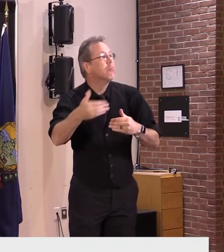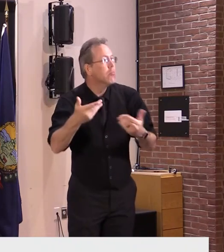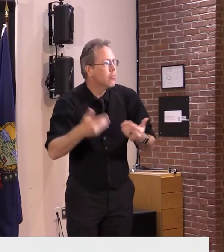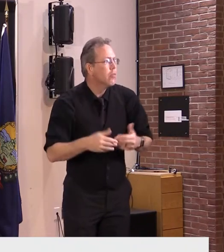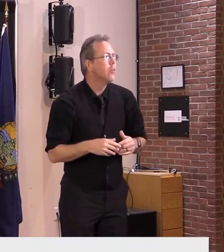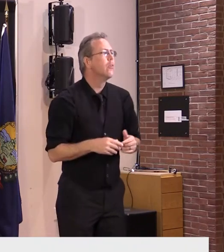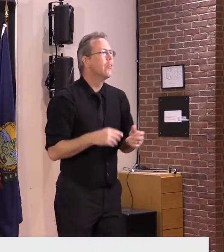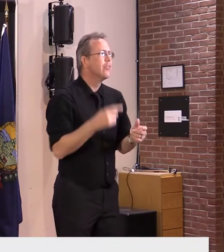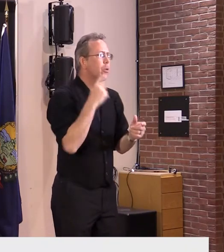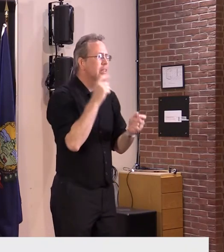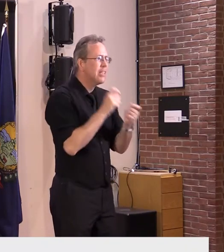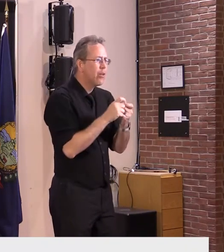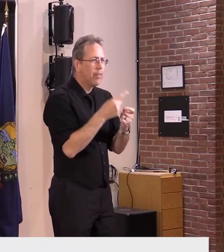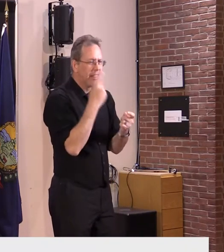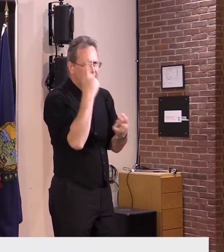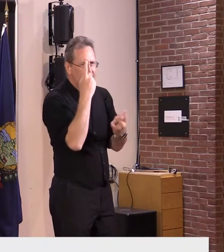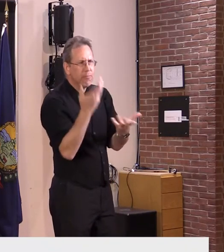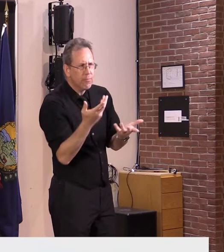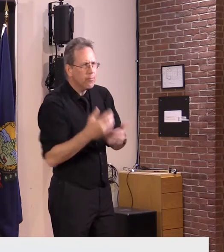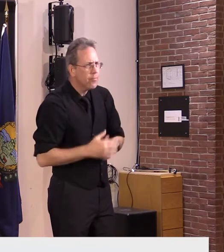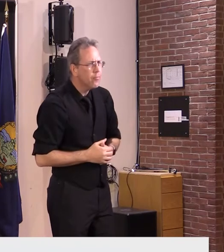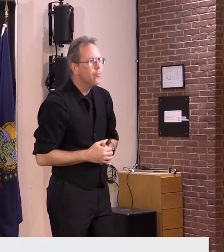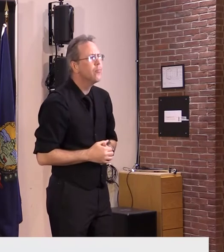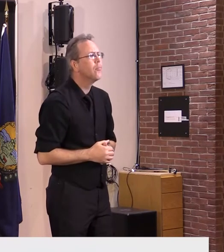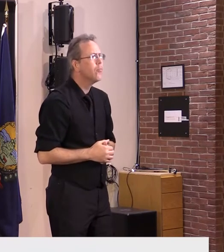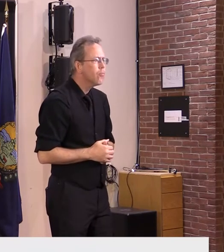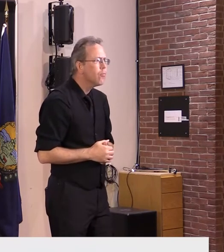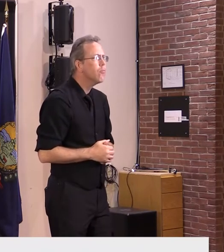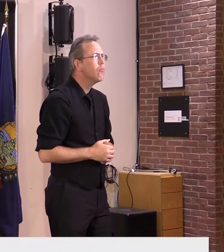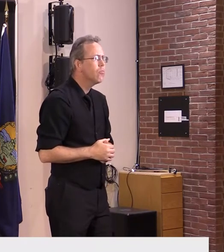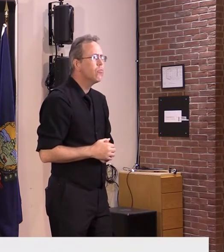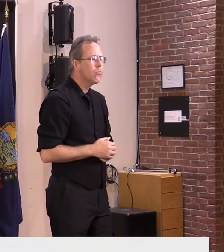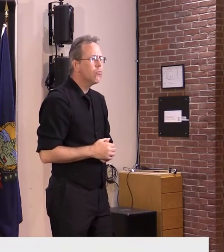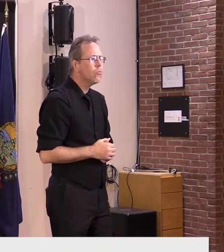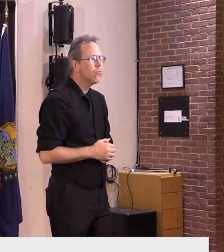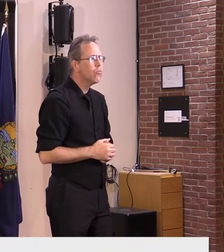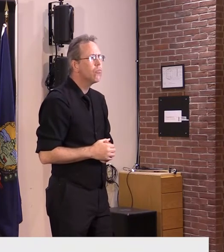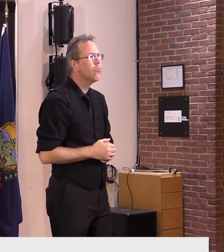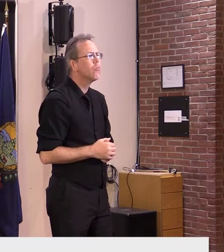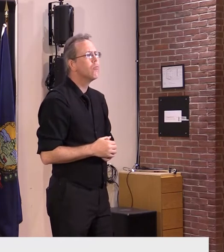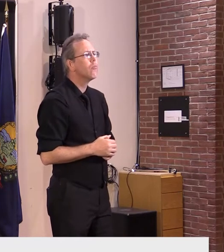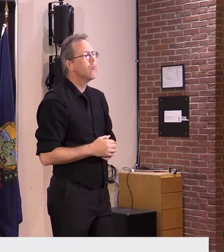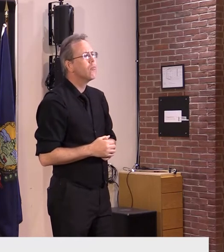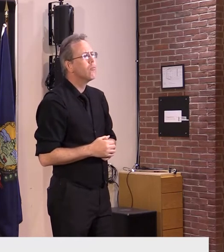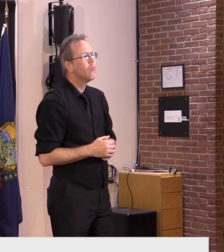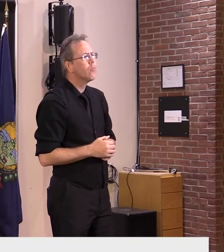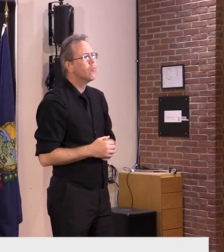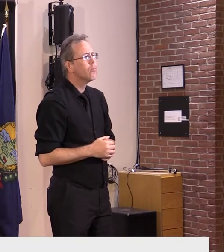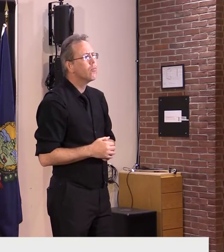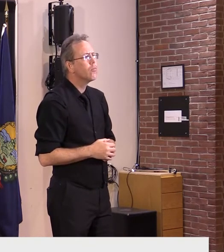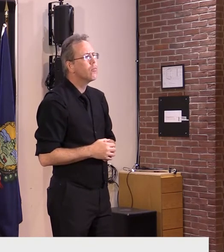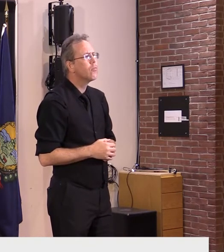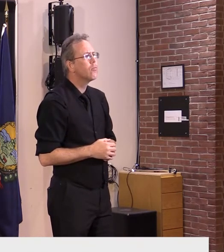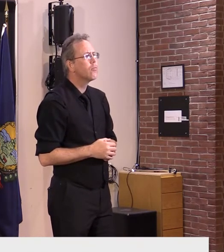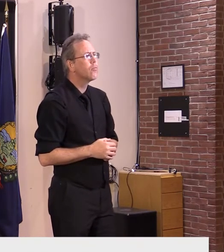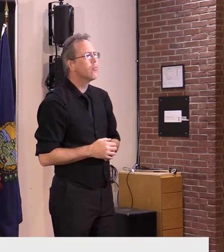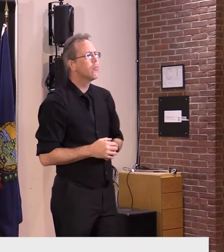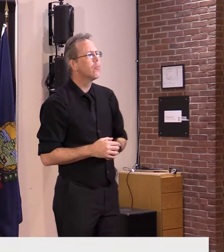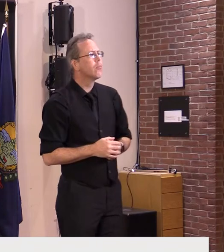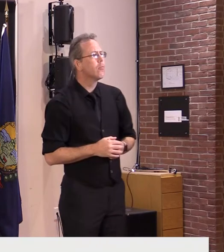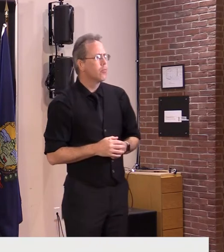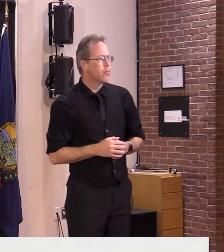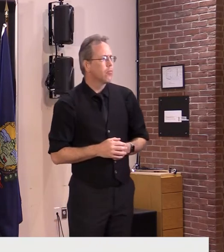thinking. When we were presented with that, after they proclaimed that it satisfied all my concerns,